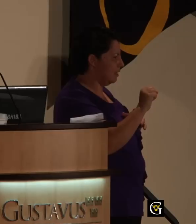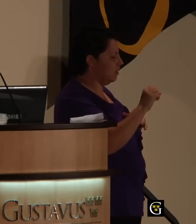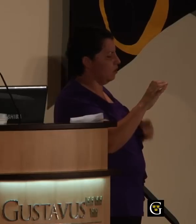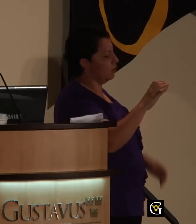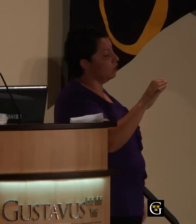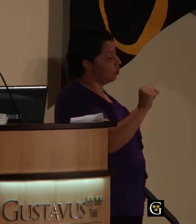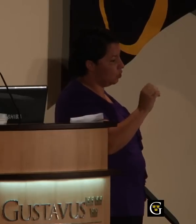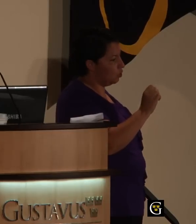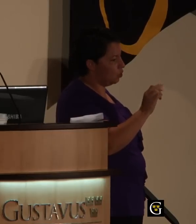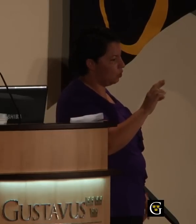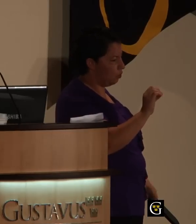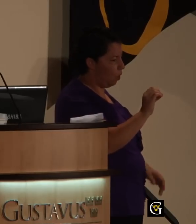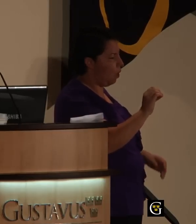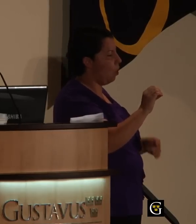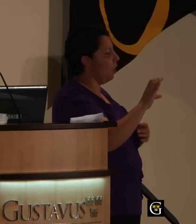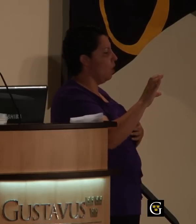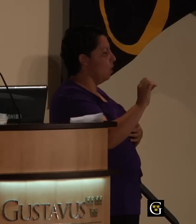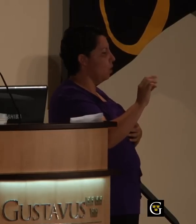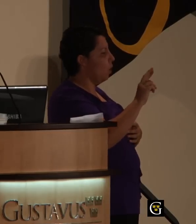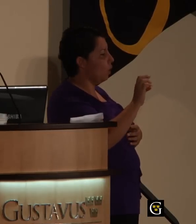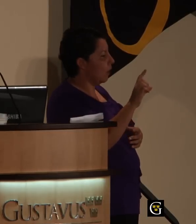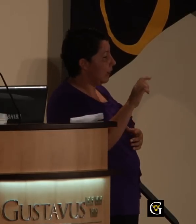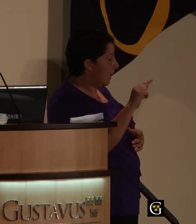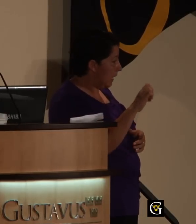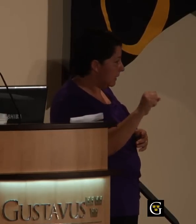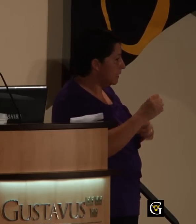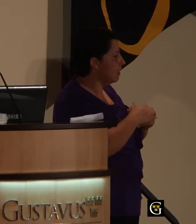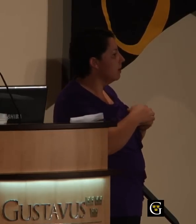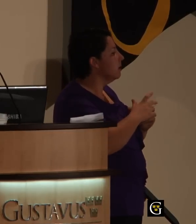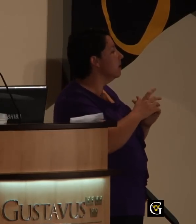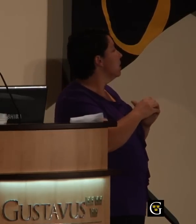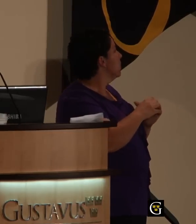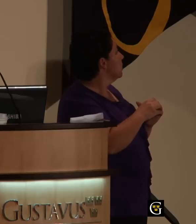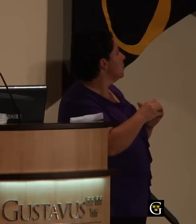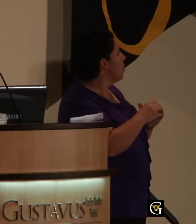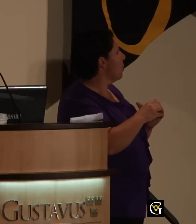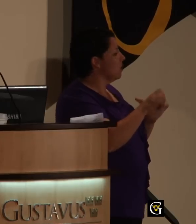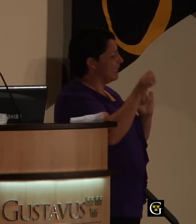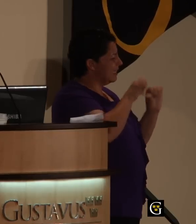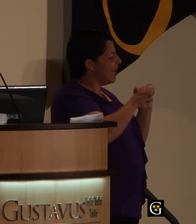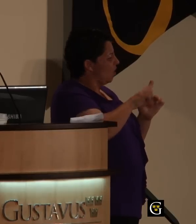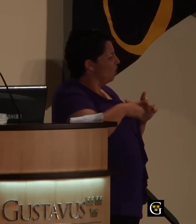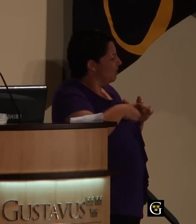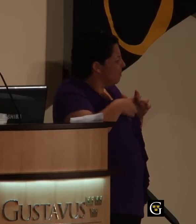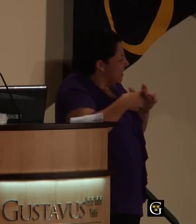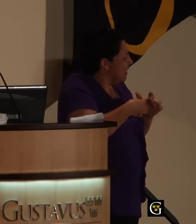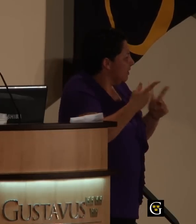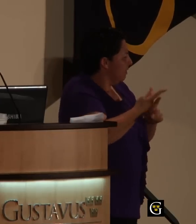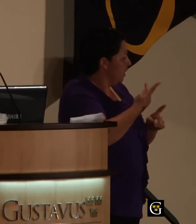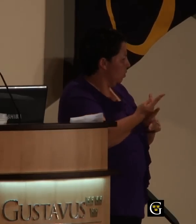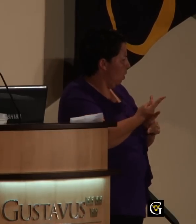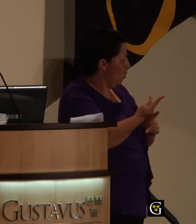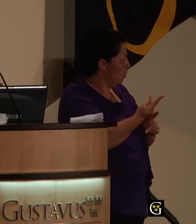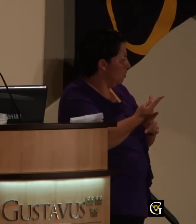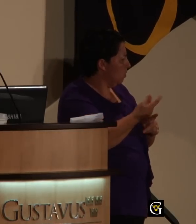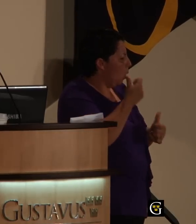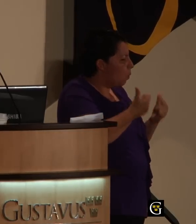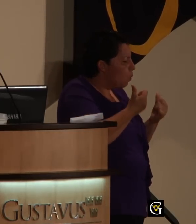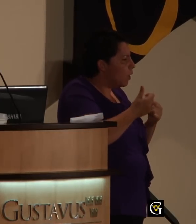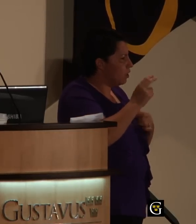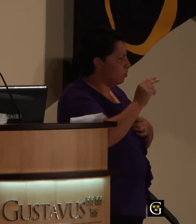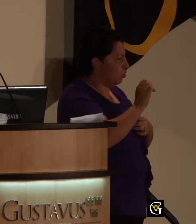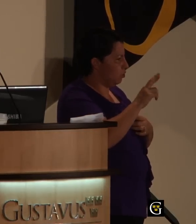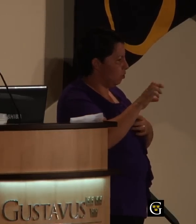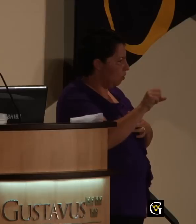Neural encoding of the concept of nest in the mouse brain. So scientists are beginning to figure out which